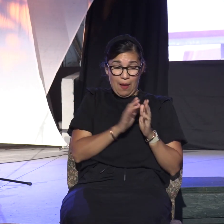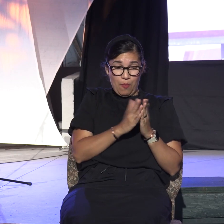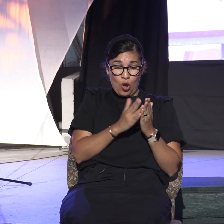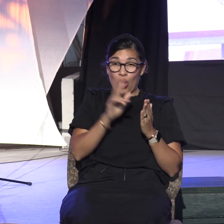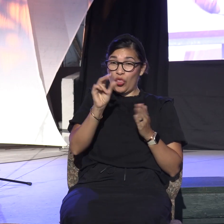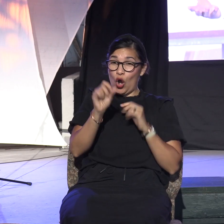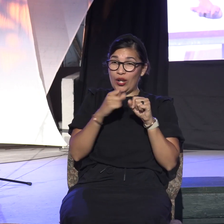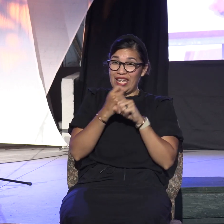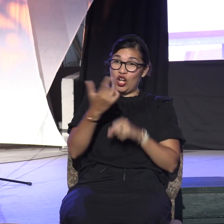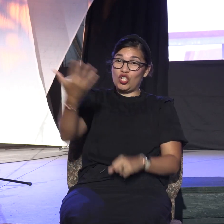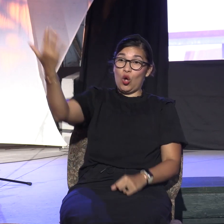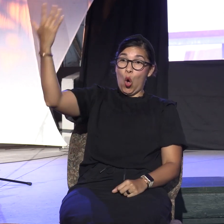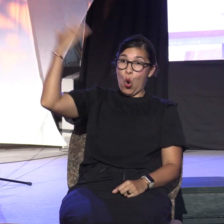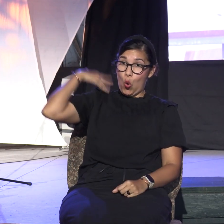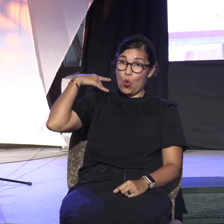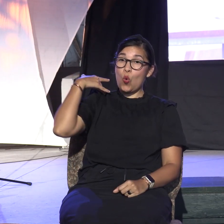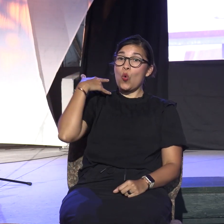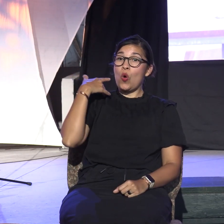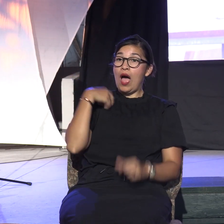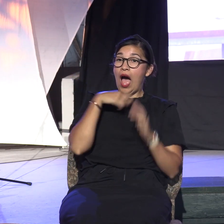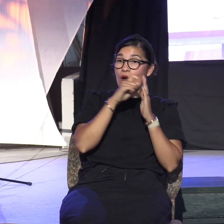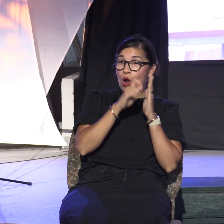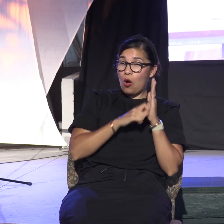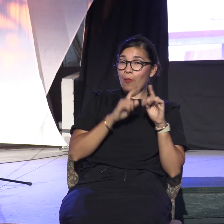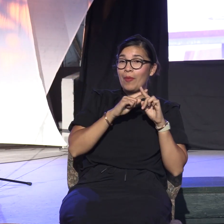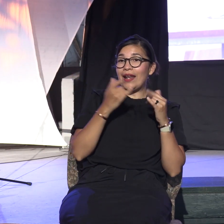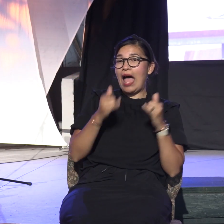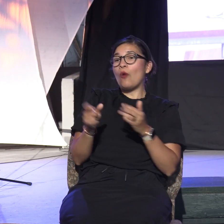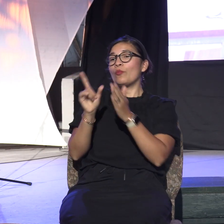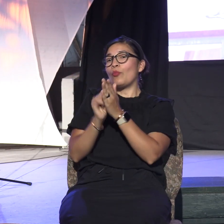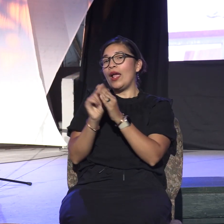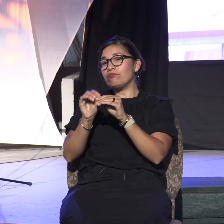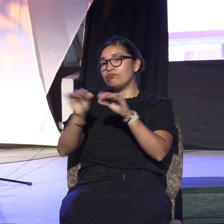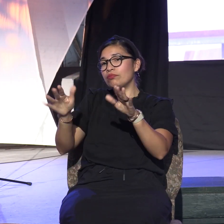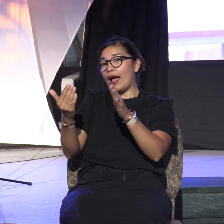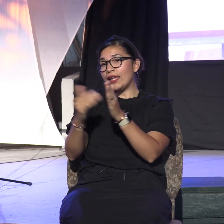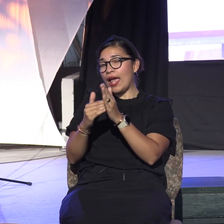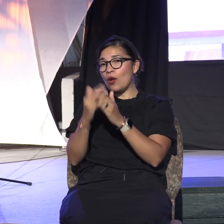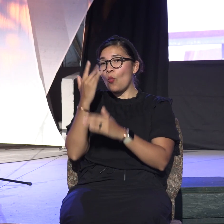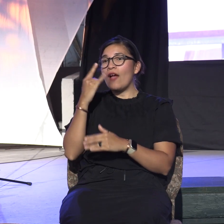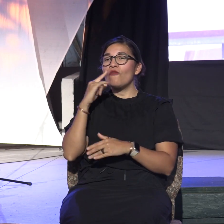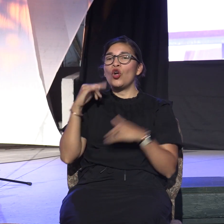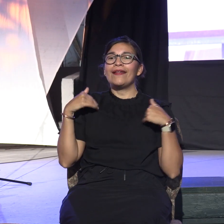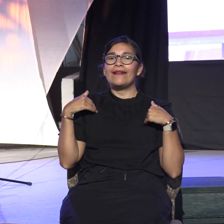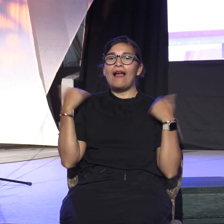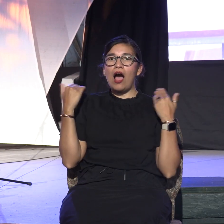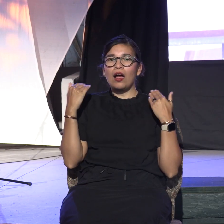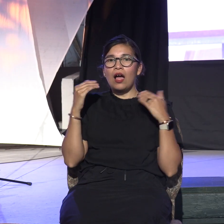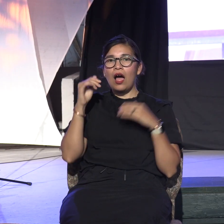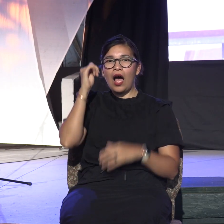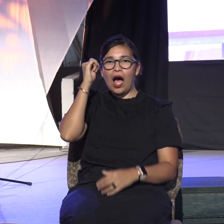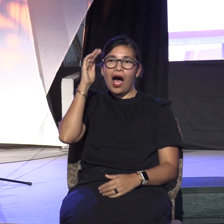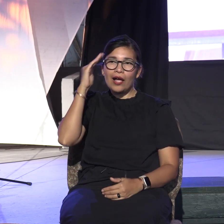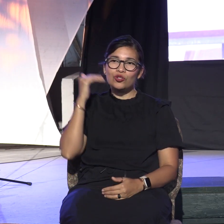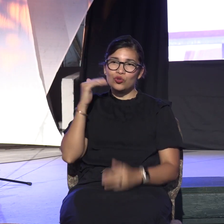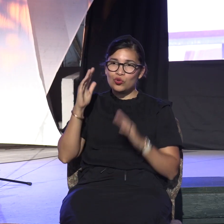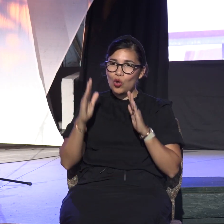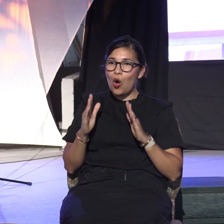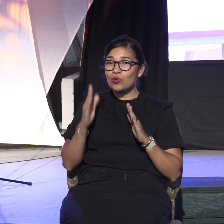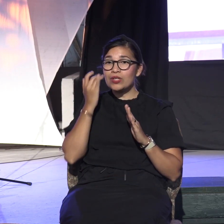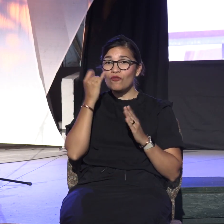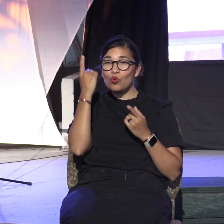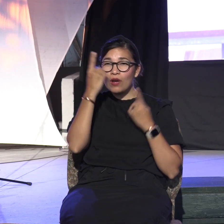a short devotional thought, or especially to teens or young people, this book is full of all of my favorite stories, and